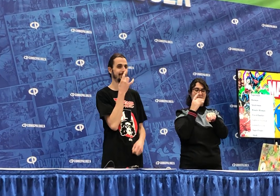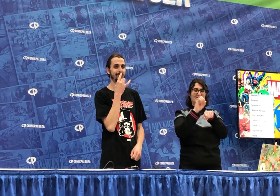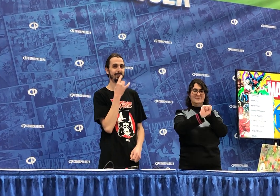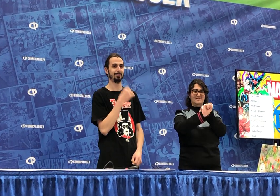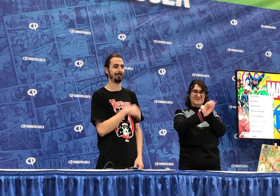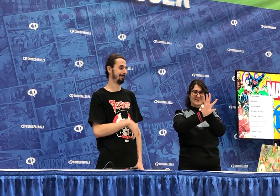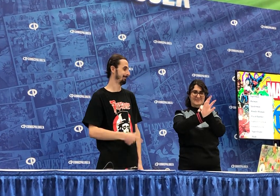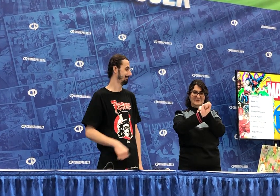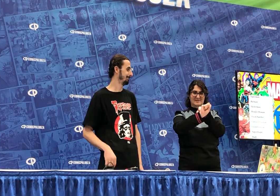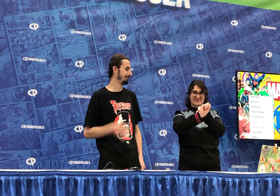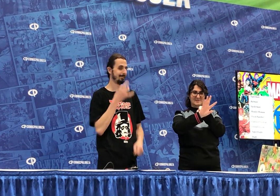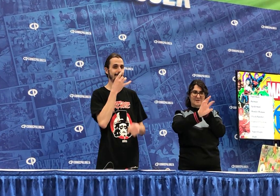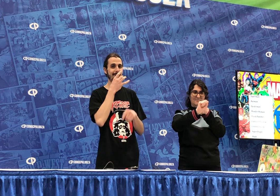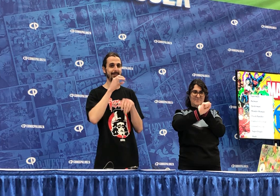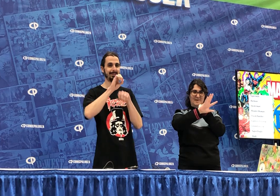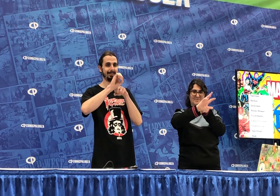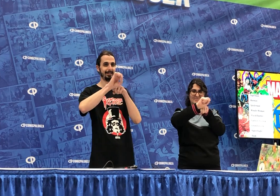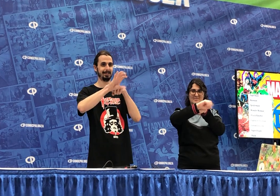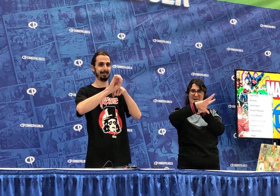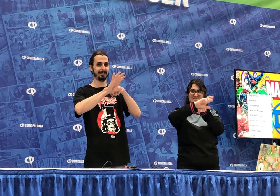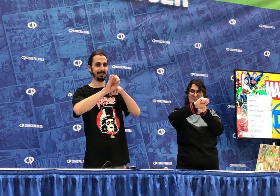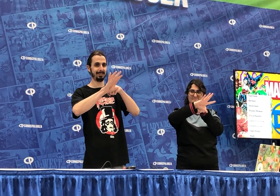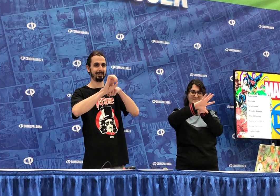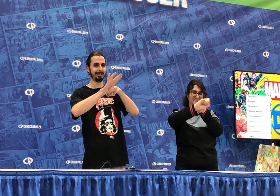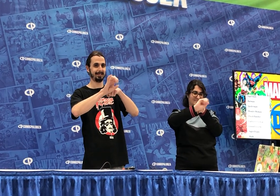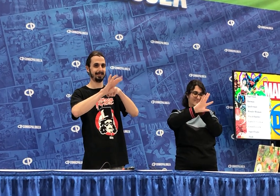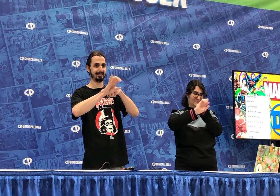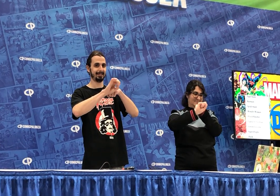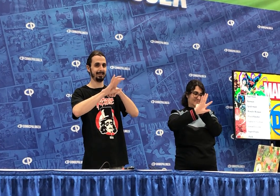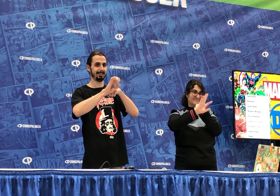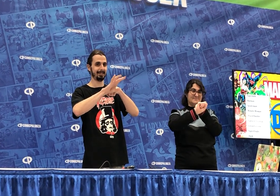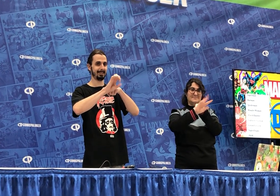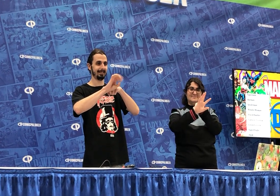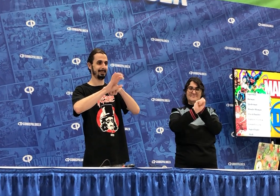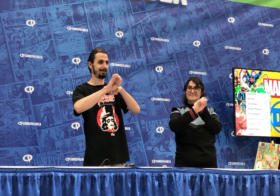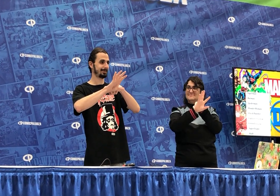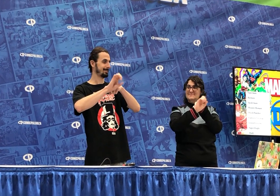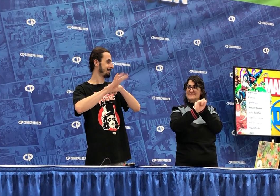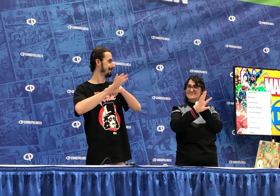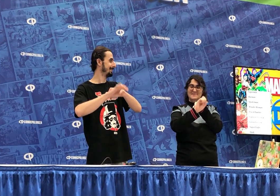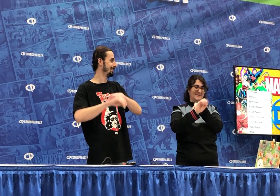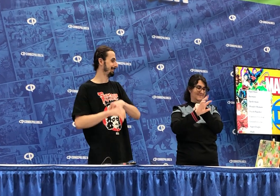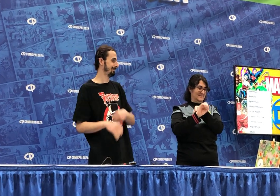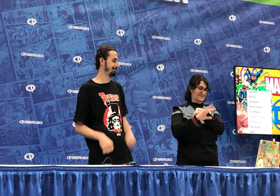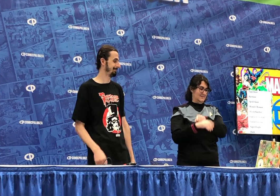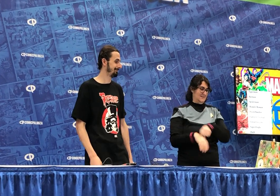Green Lantern, you do the ring. Green Lantern, it's like the ring is lighting up.